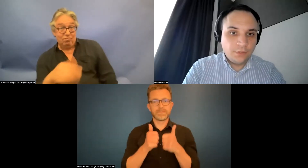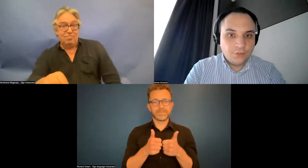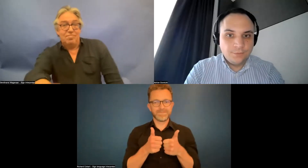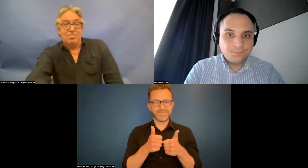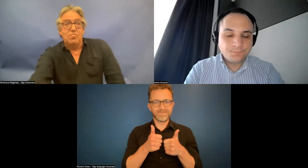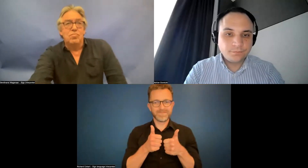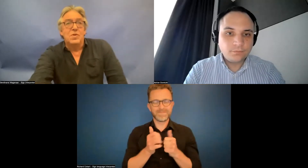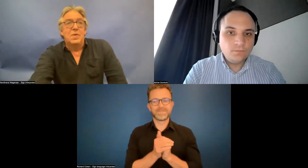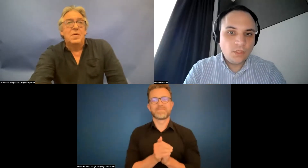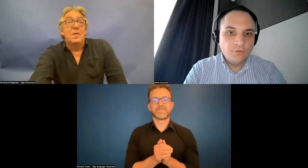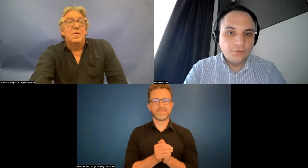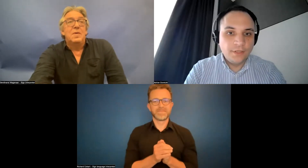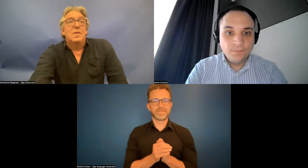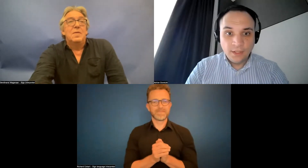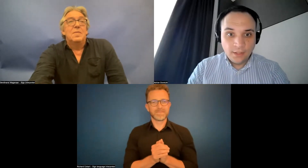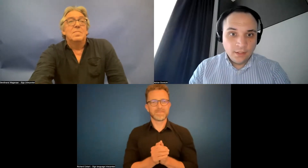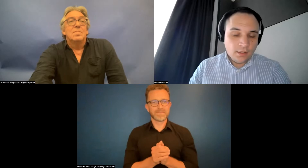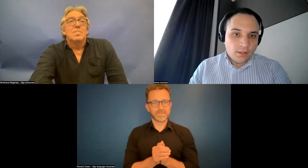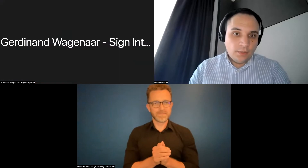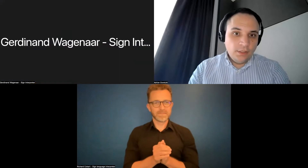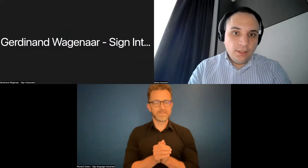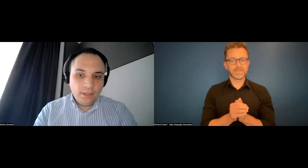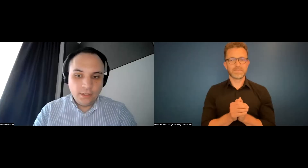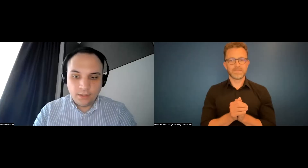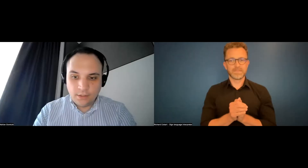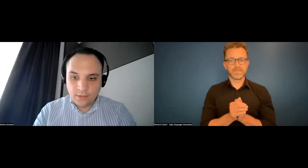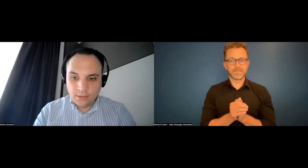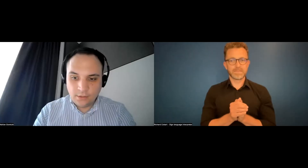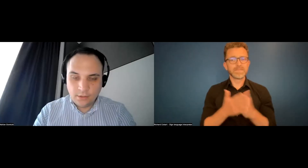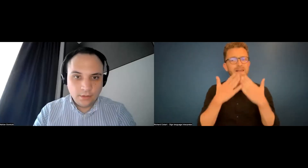the invitation for today. Well,